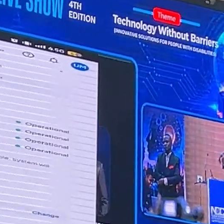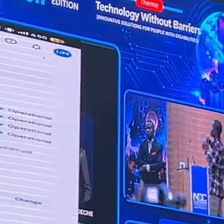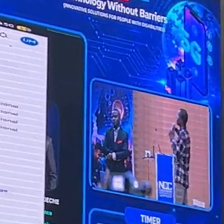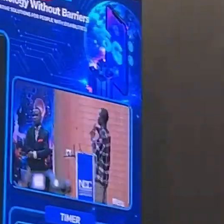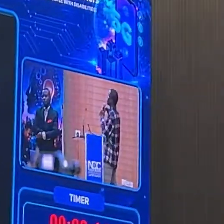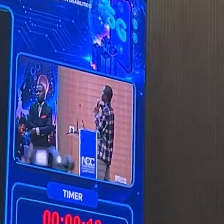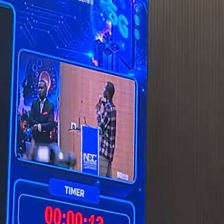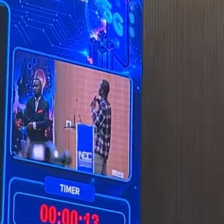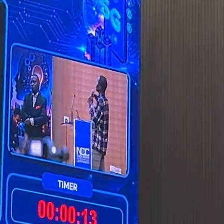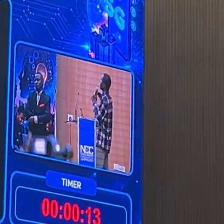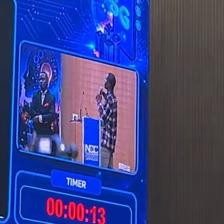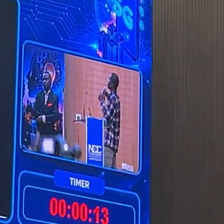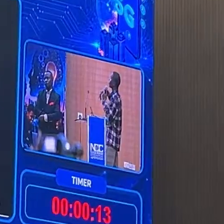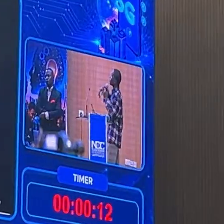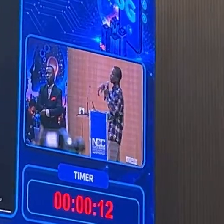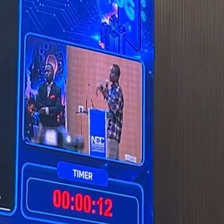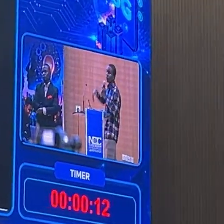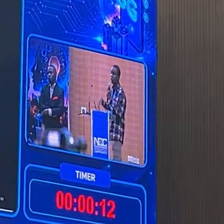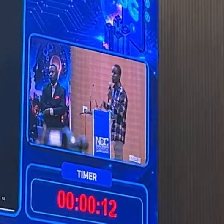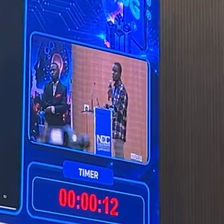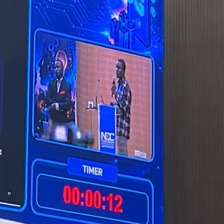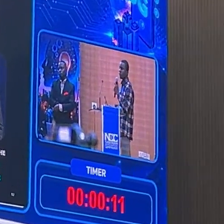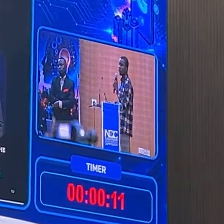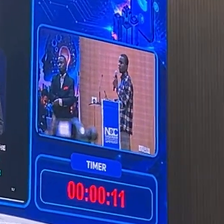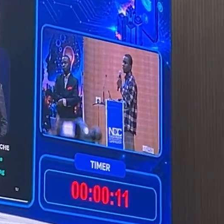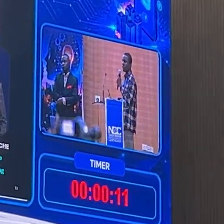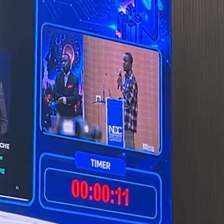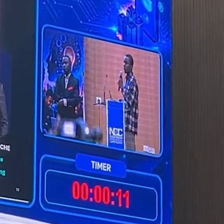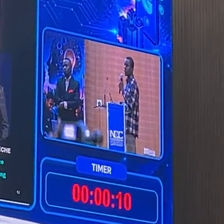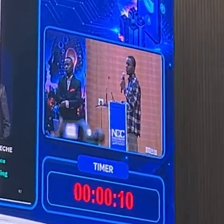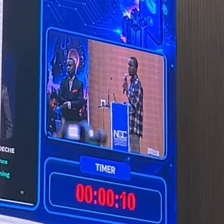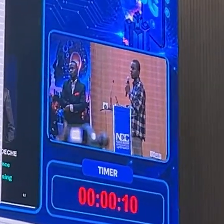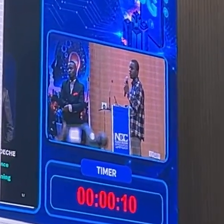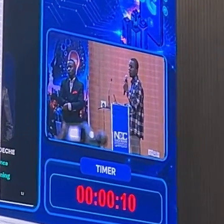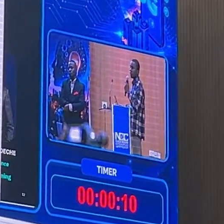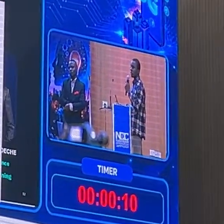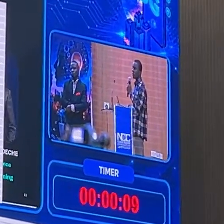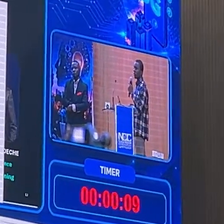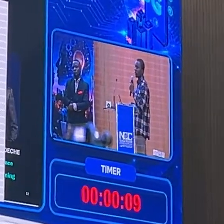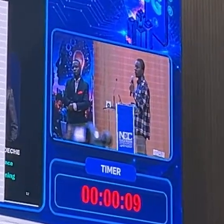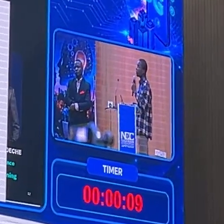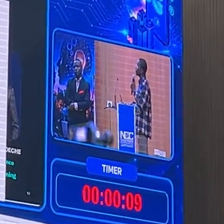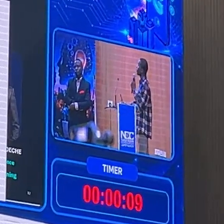Who knows how we kill her? Play what it was. Okay, just hold on.